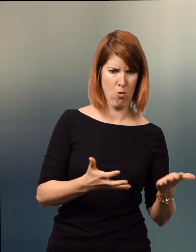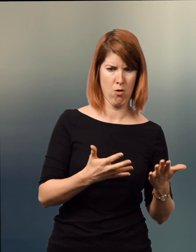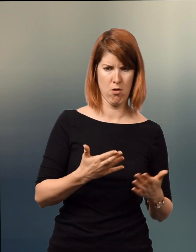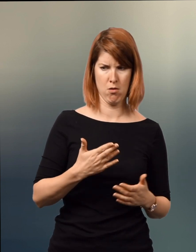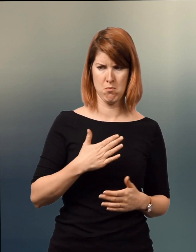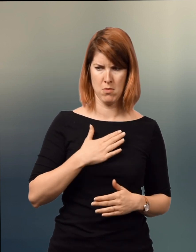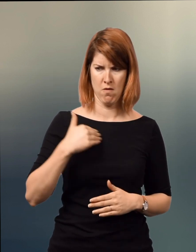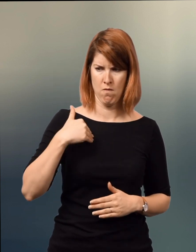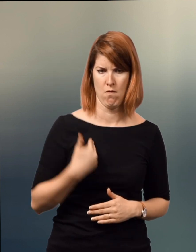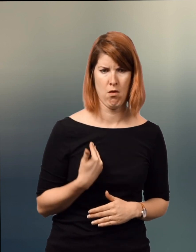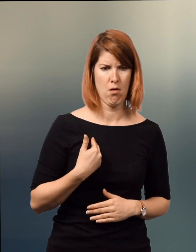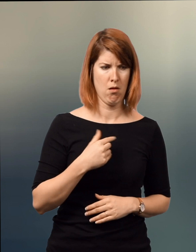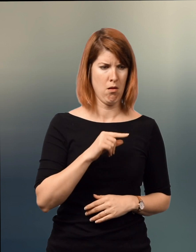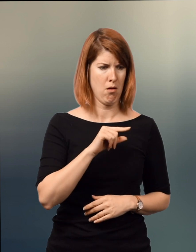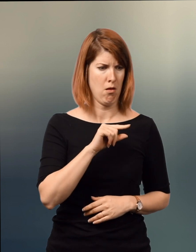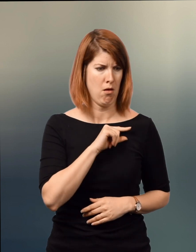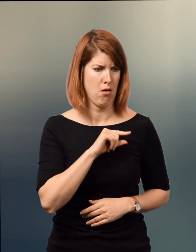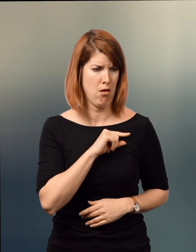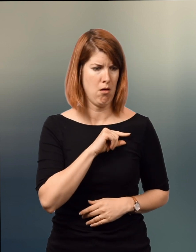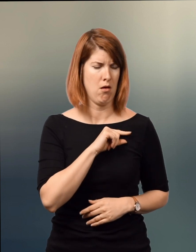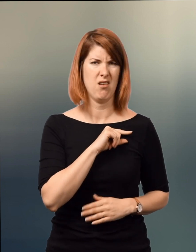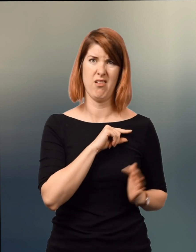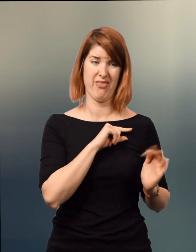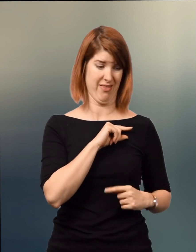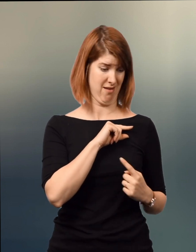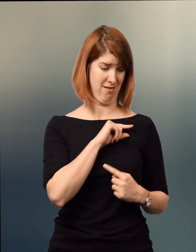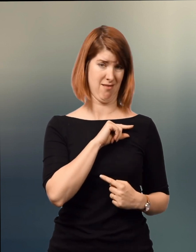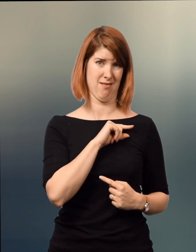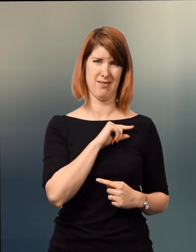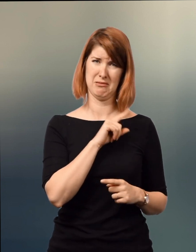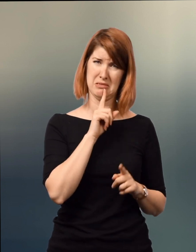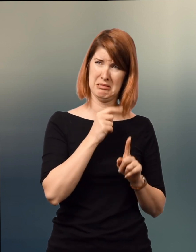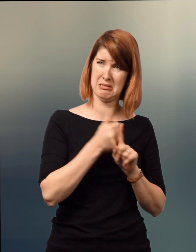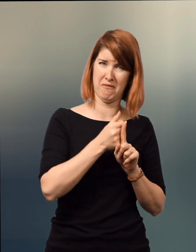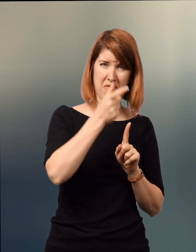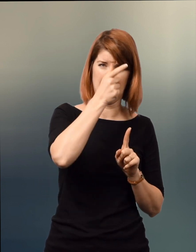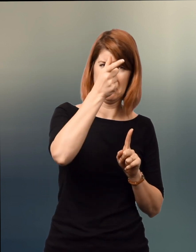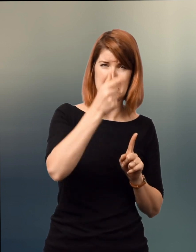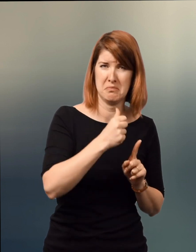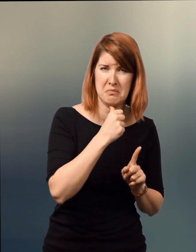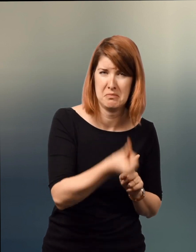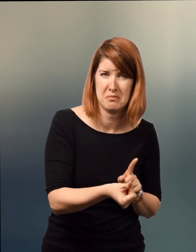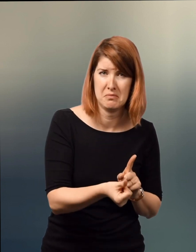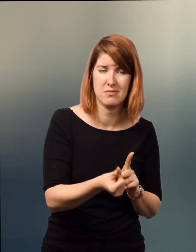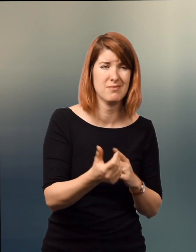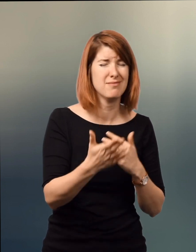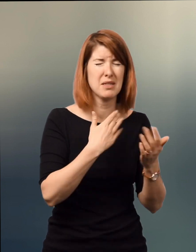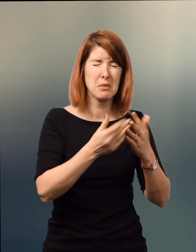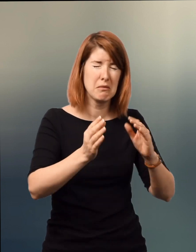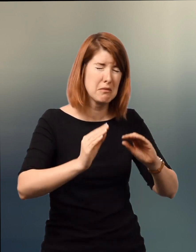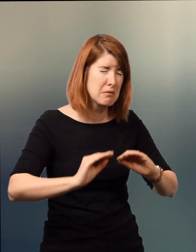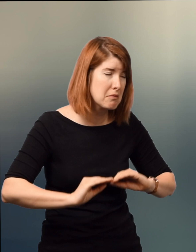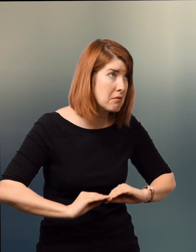some way and feeling intense guilt as a result. This guilt is not bound by logic, and even when it is